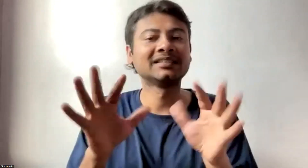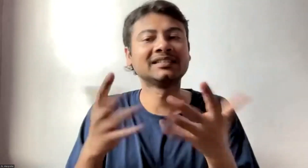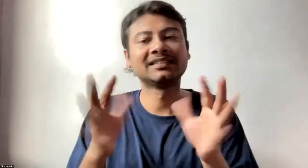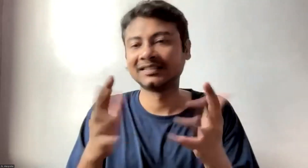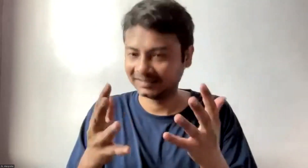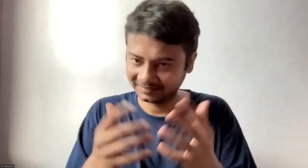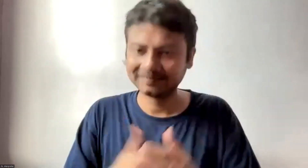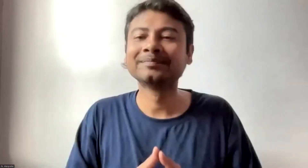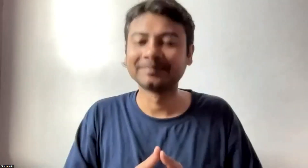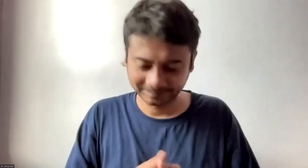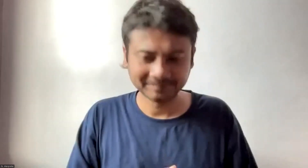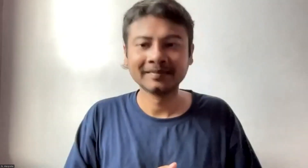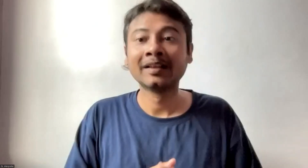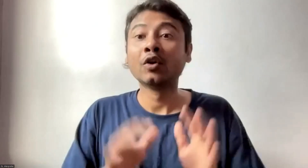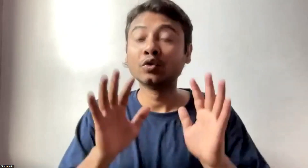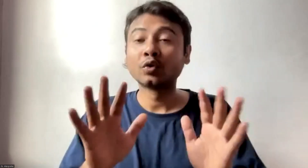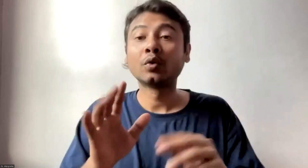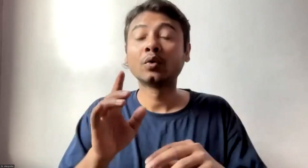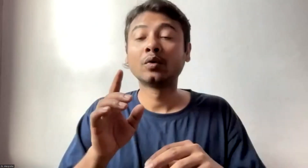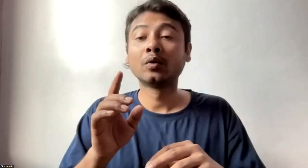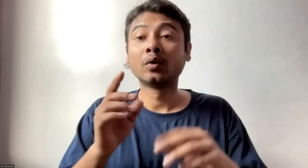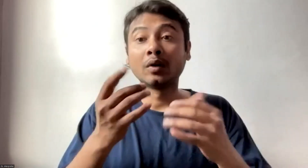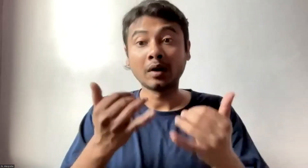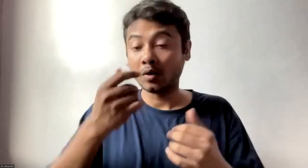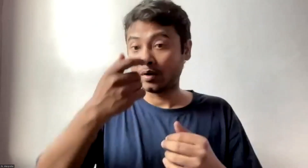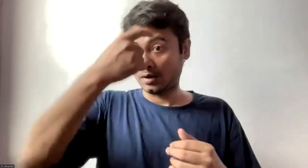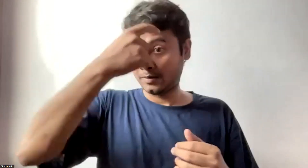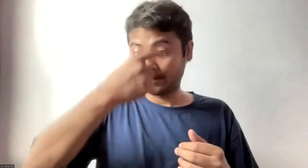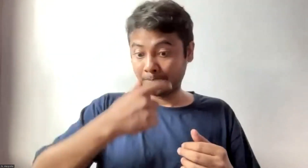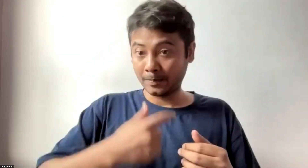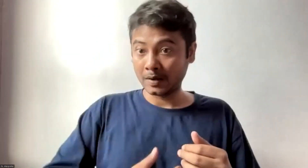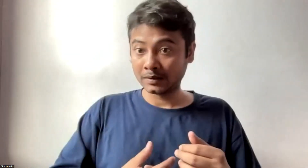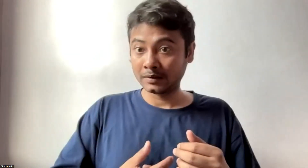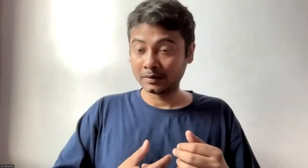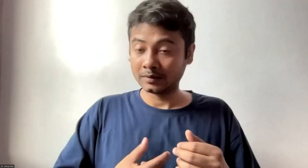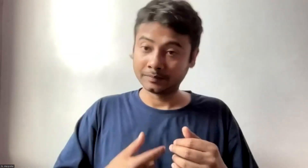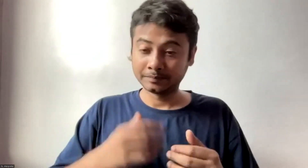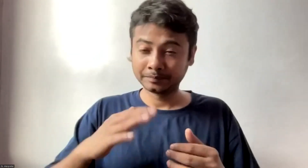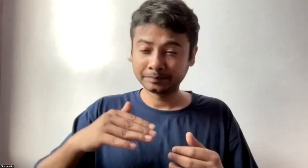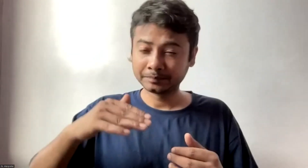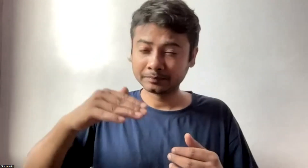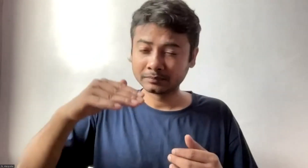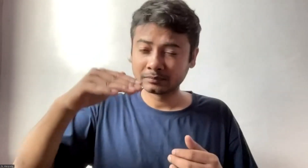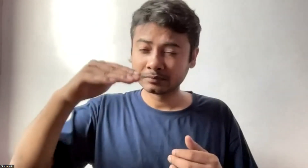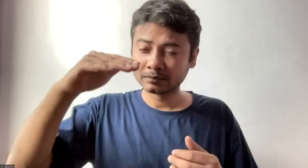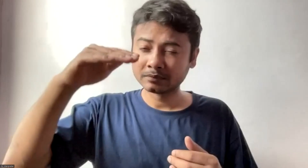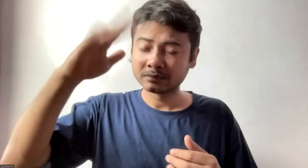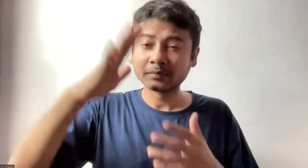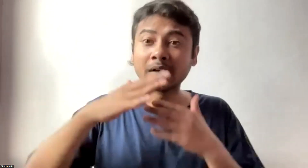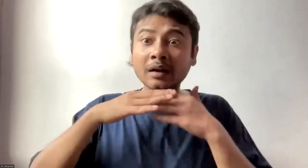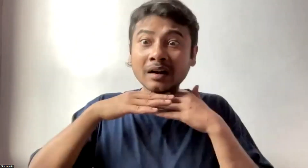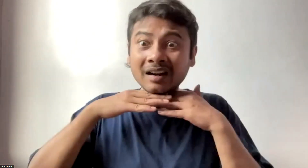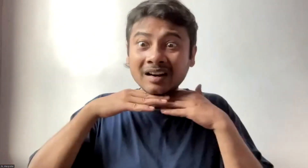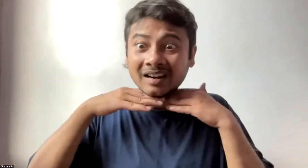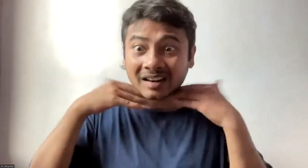person when he dies in the mode of goodness? What happens to a person when he dies in the mode of passion? And what